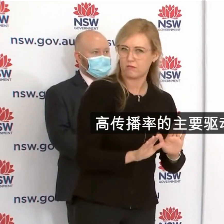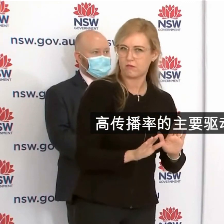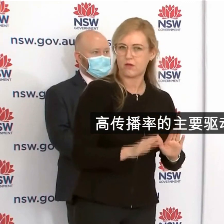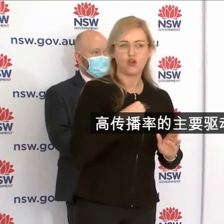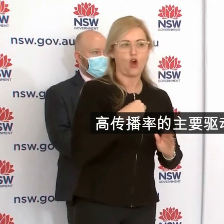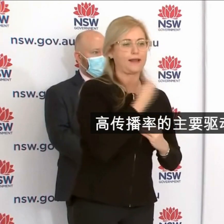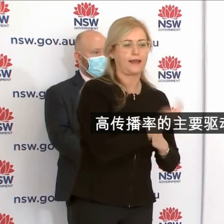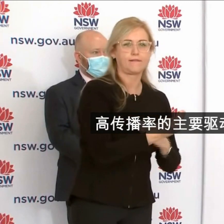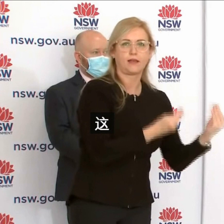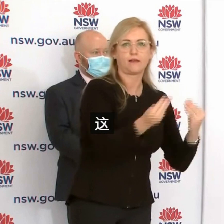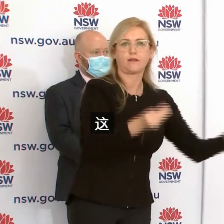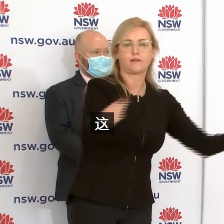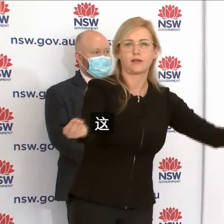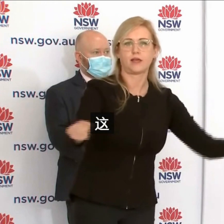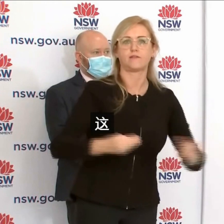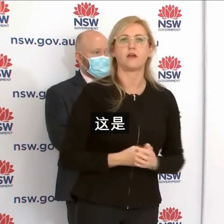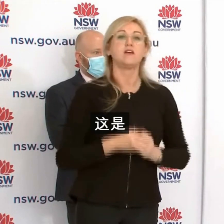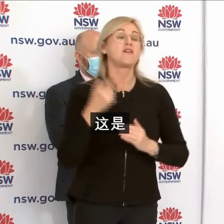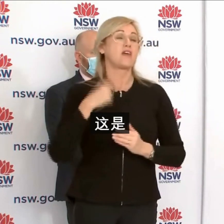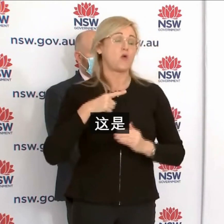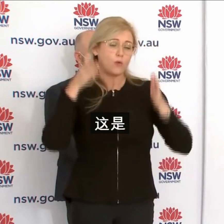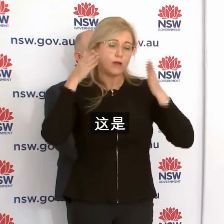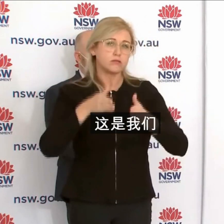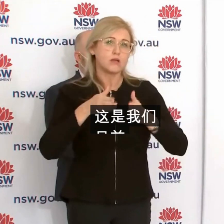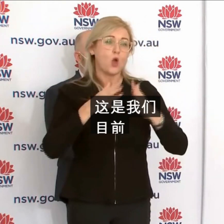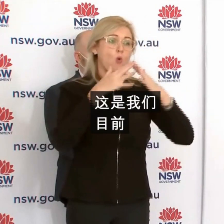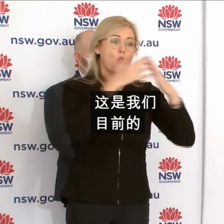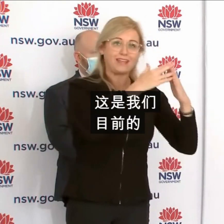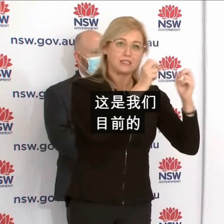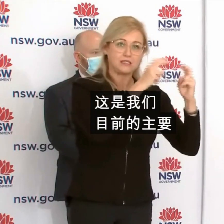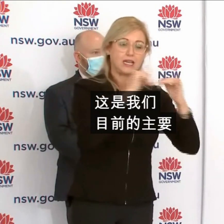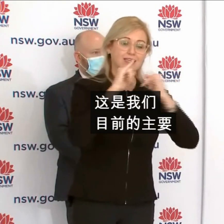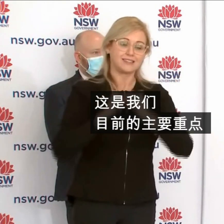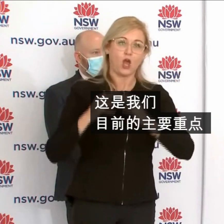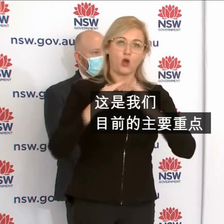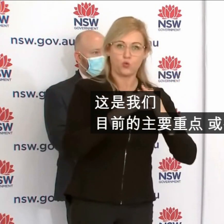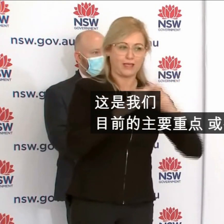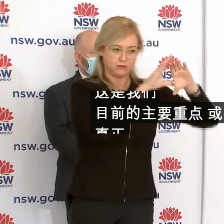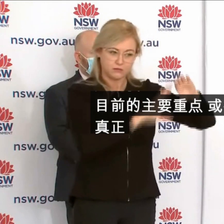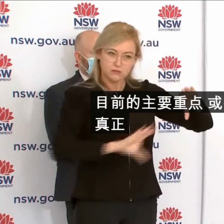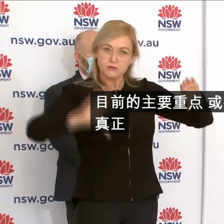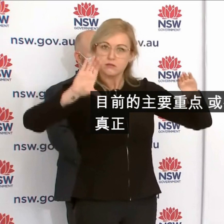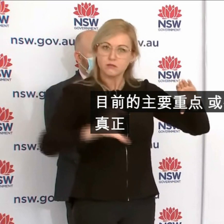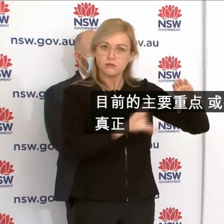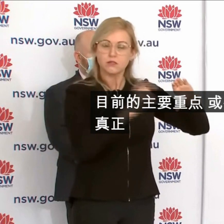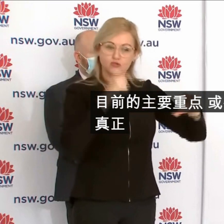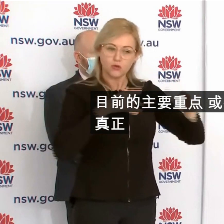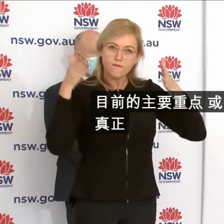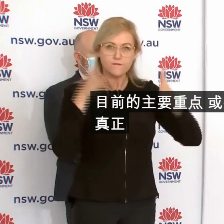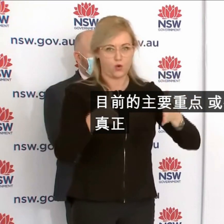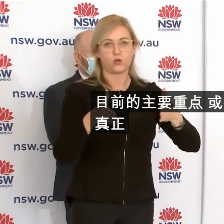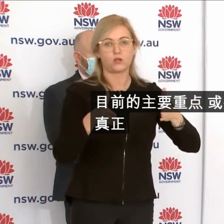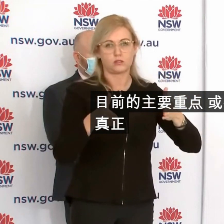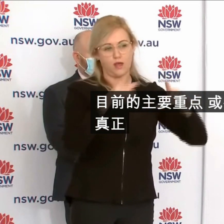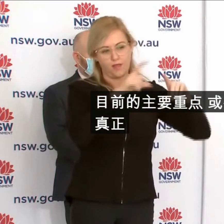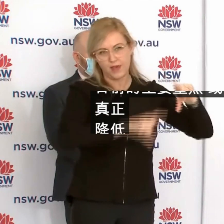rates of transmission in Western Sydney and Southwestern Sydney. And that's our primary focus at the present time, or one of many areas of